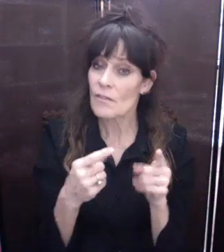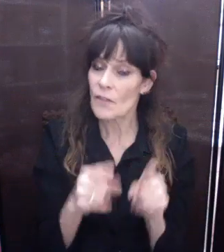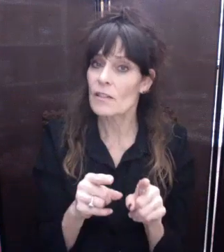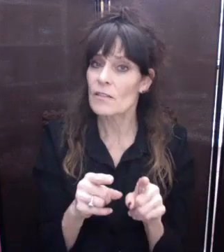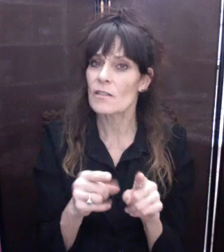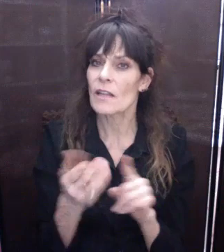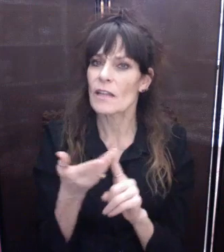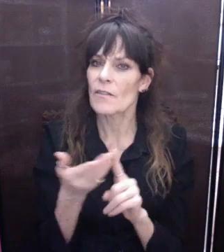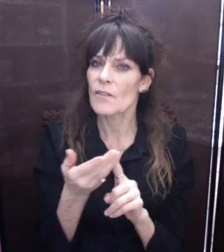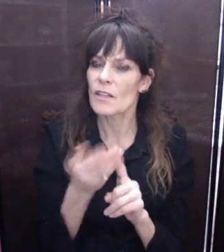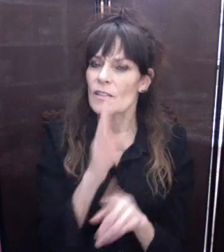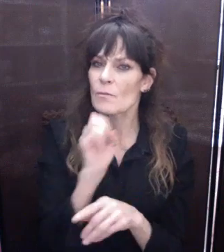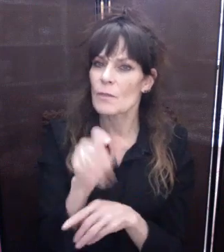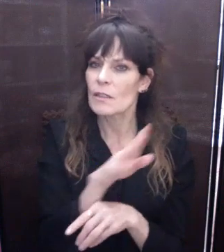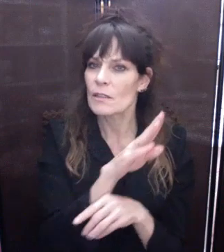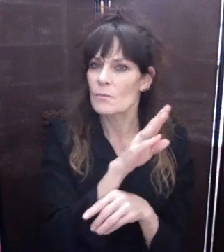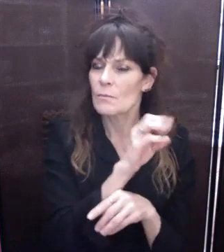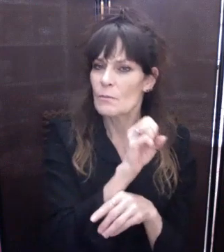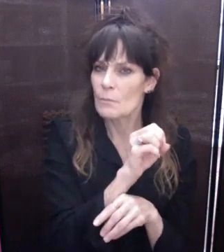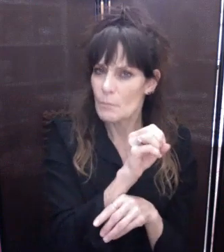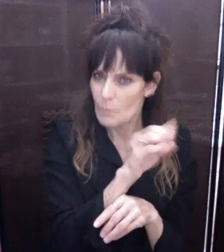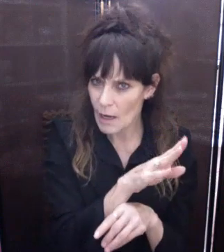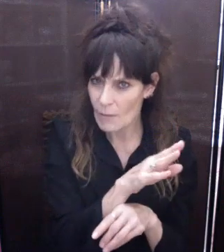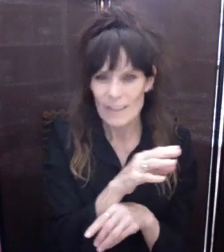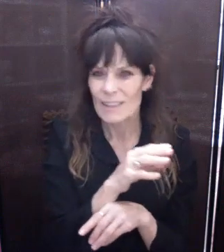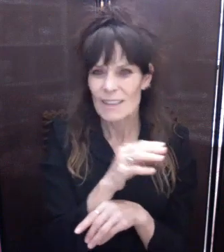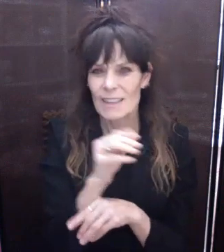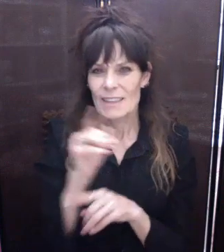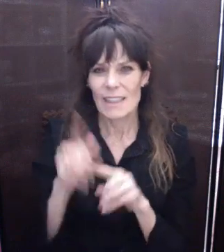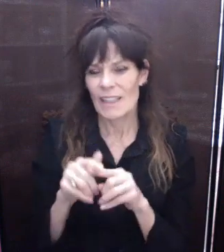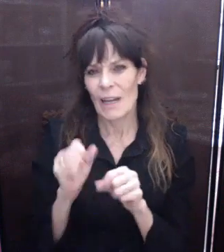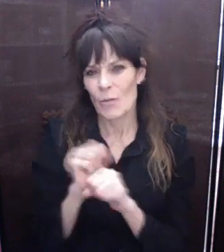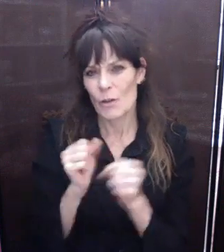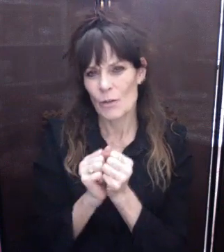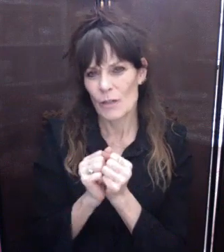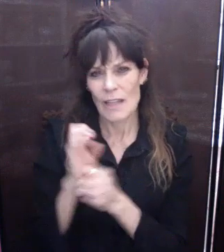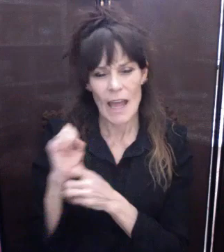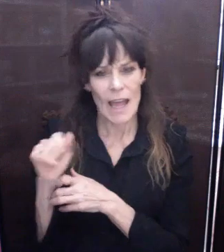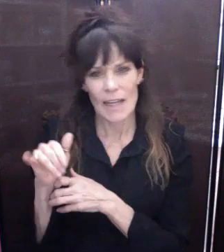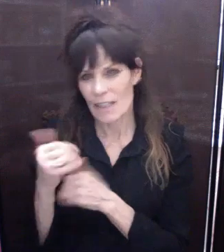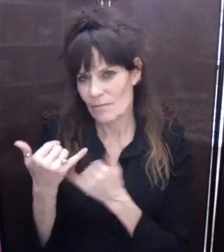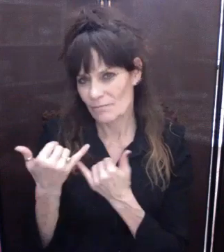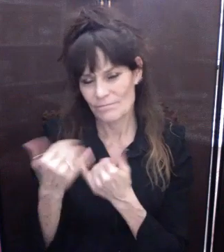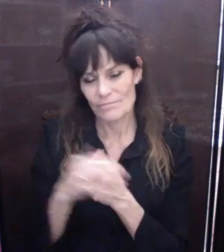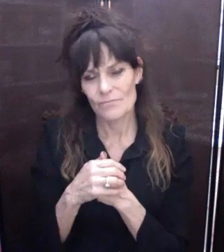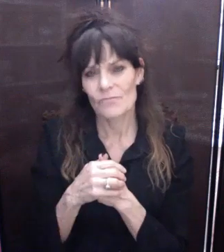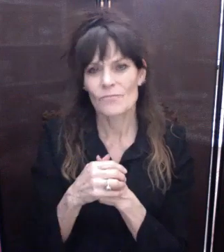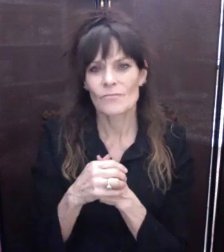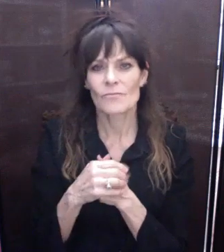Bill and Dr. Bob that they probably aren't going to be able to work with Eddie much longer. Eddie's story,